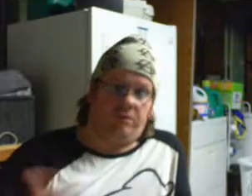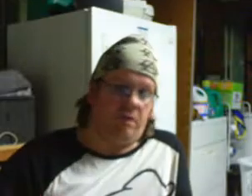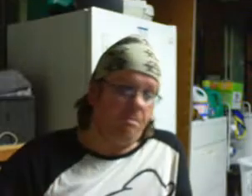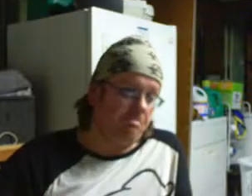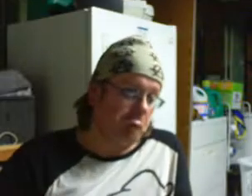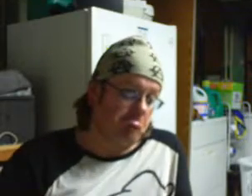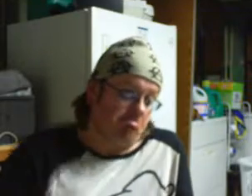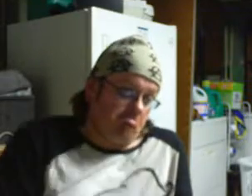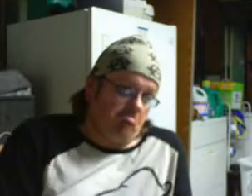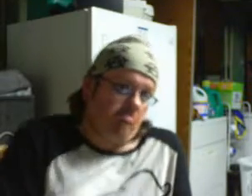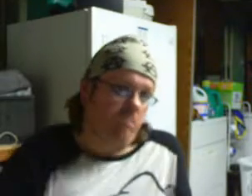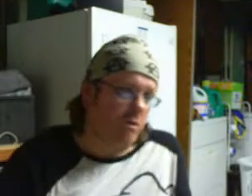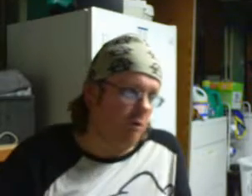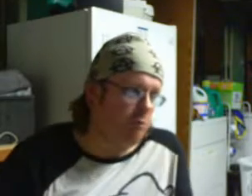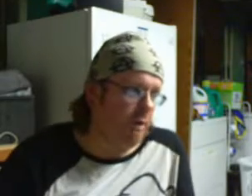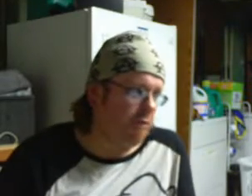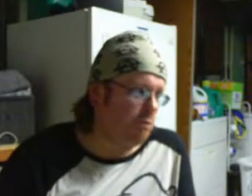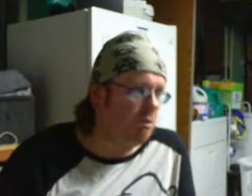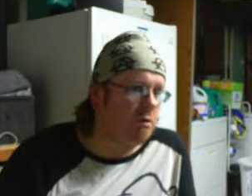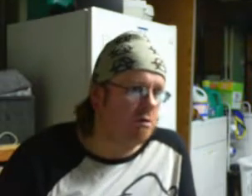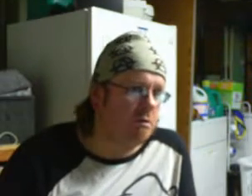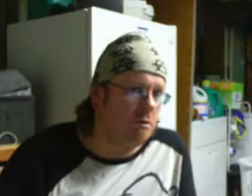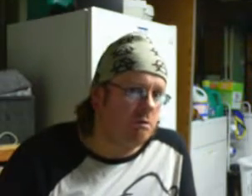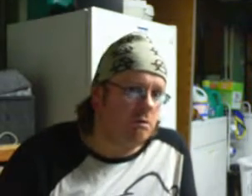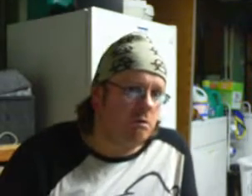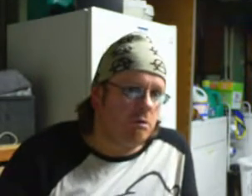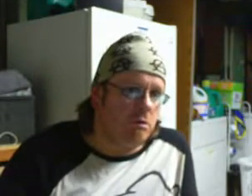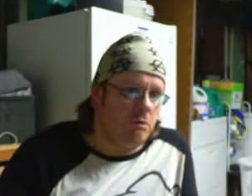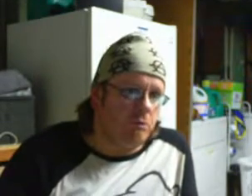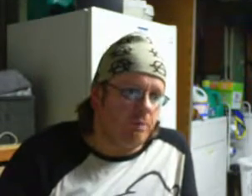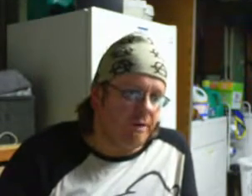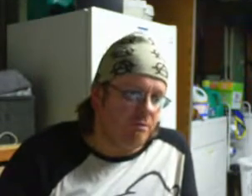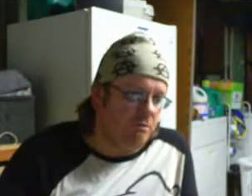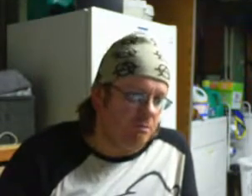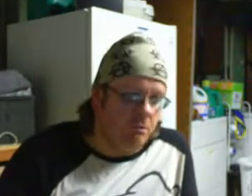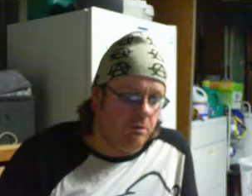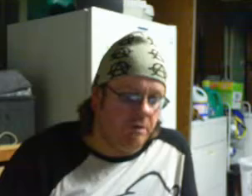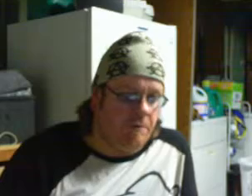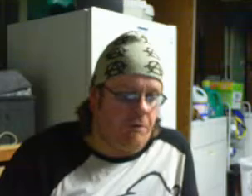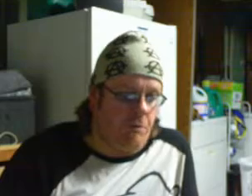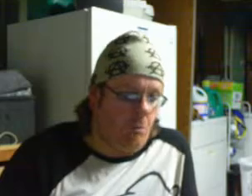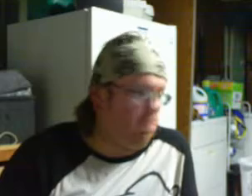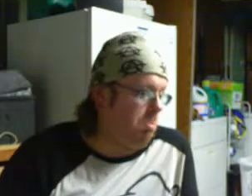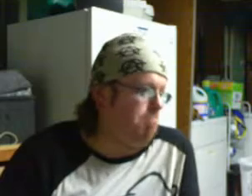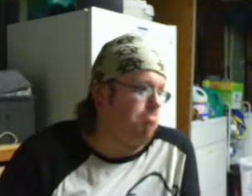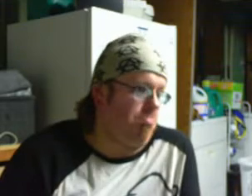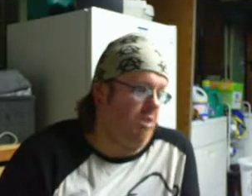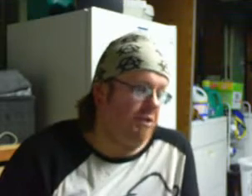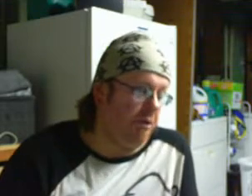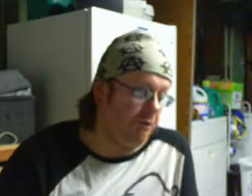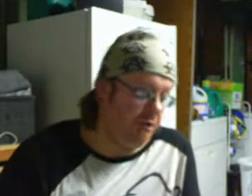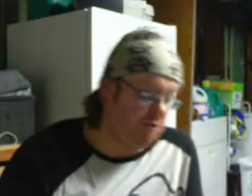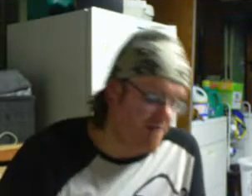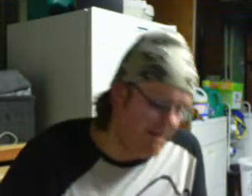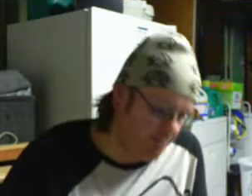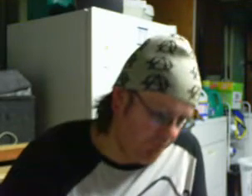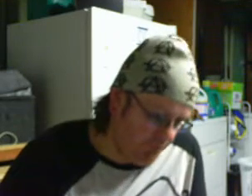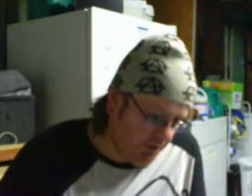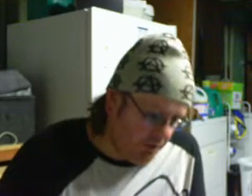and goes back to work. Goes back to doing what, you know, like nothing had ever happened. And